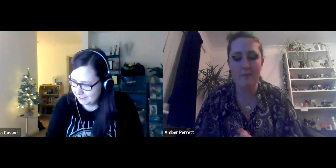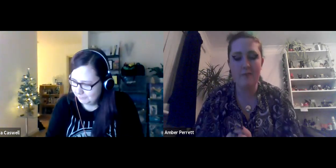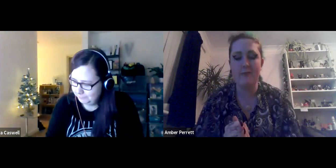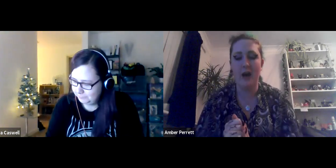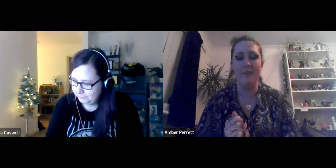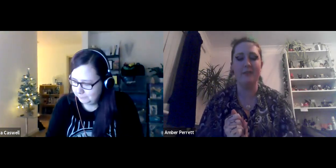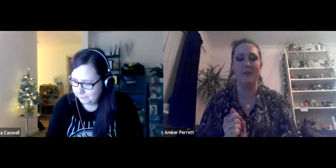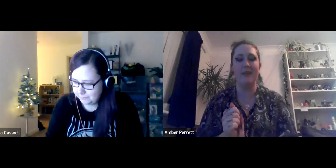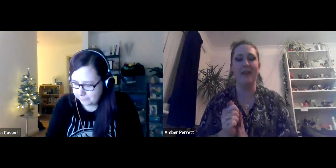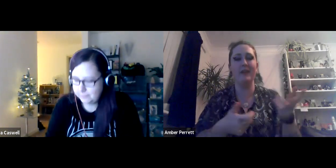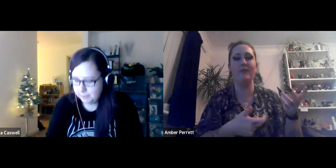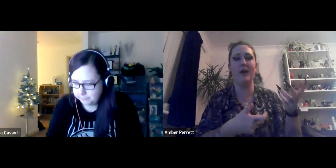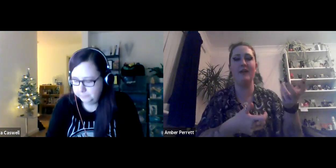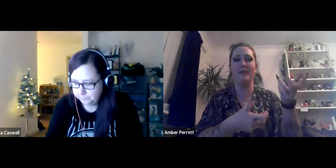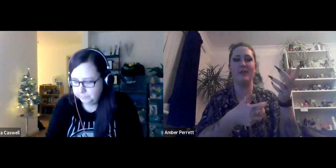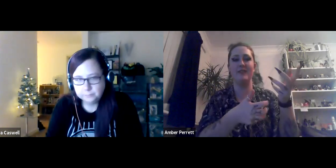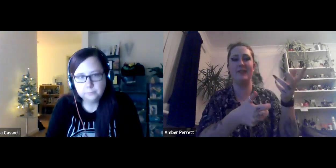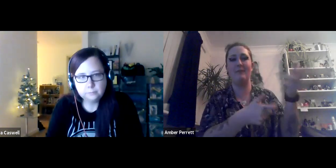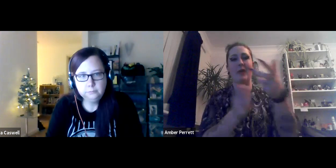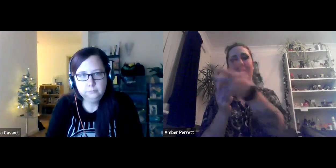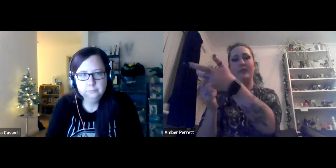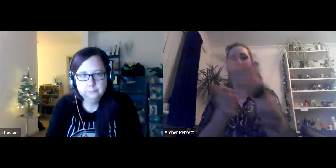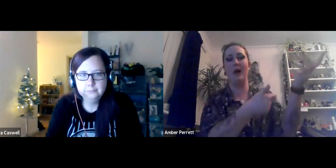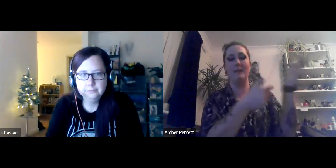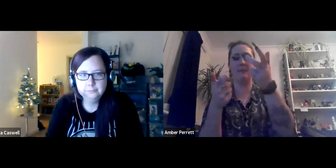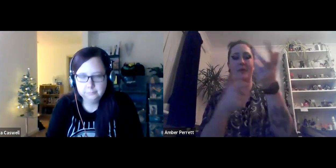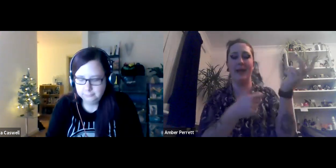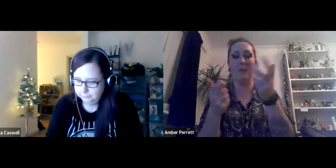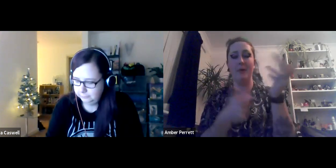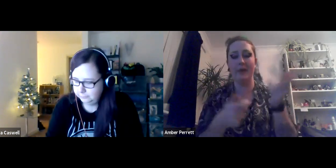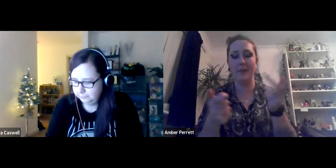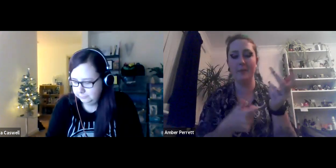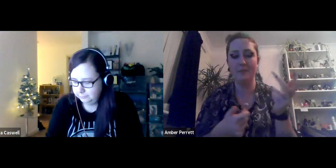through firemen and stuff the other day, because fireman you just obviously grab the hose and you're miming putting out a building.